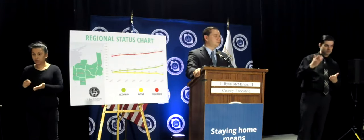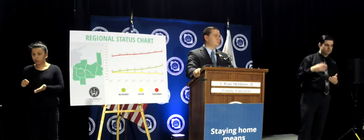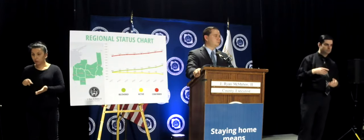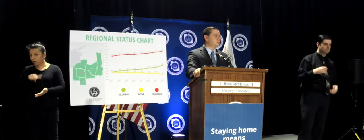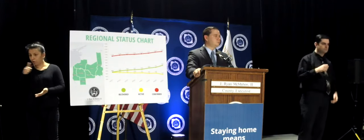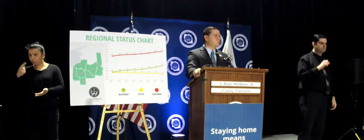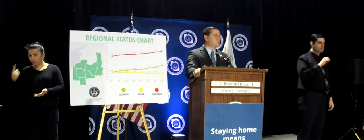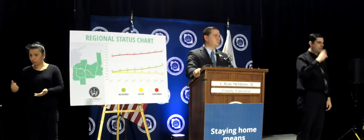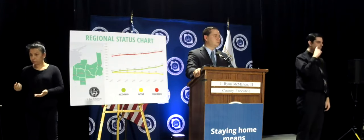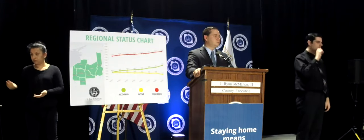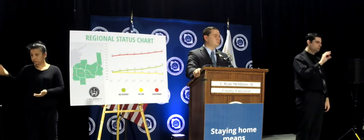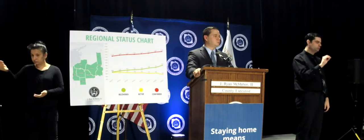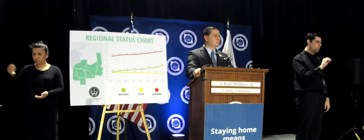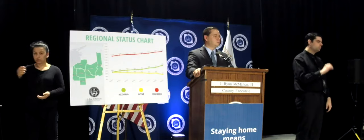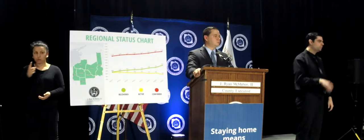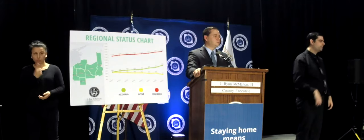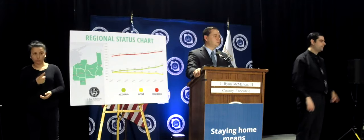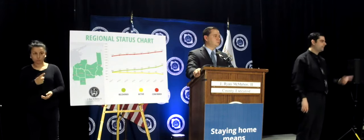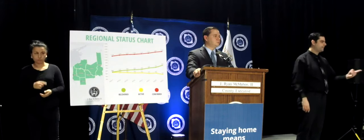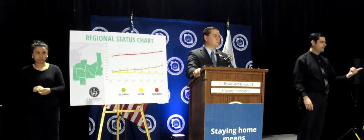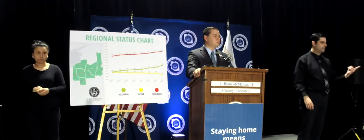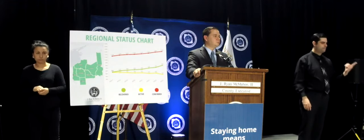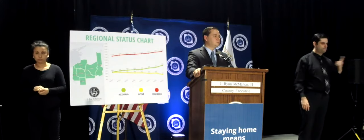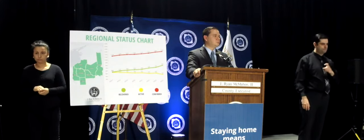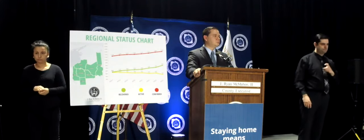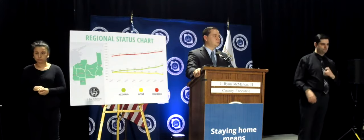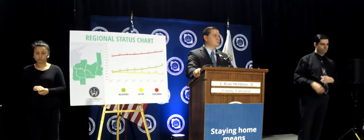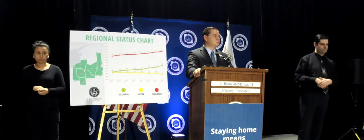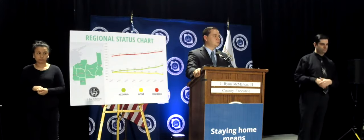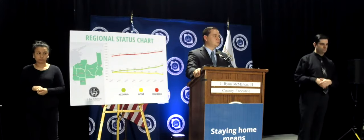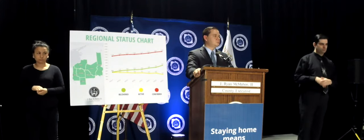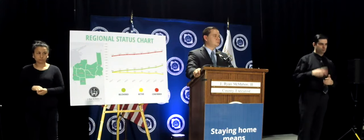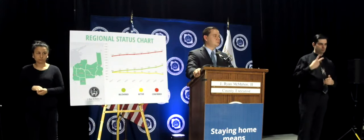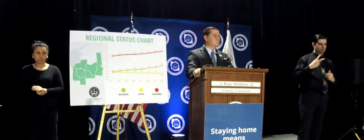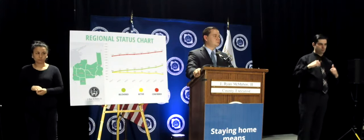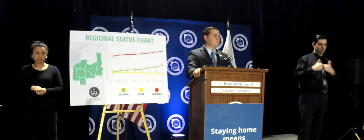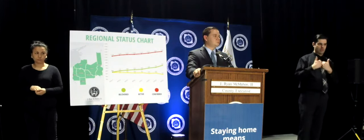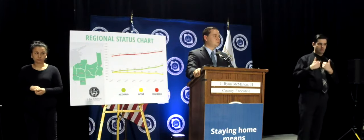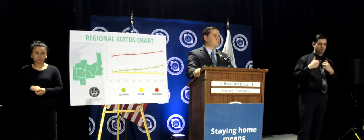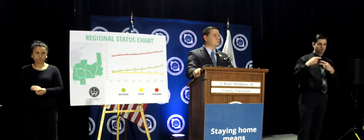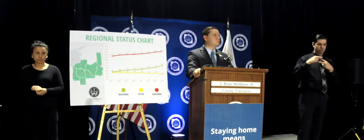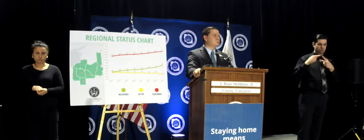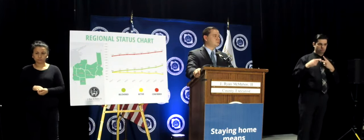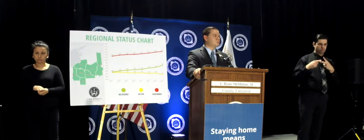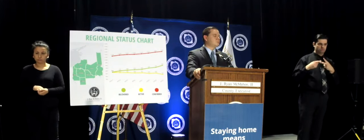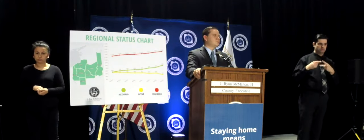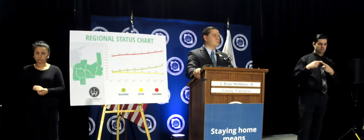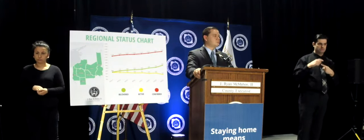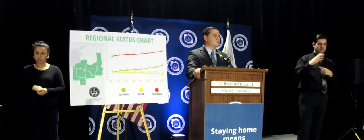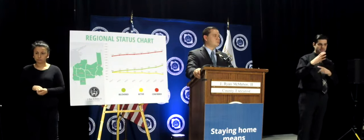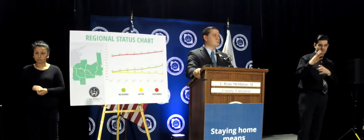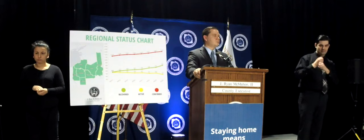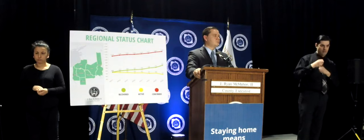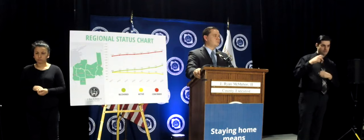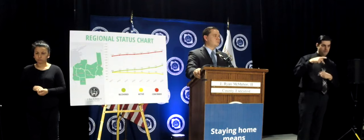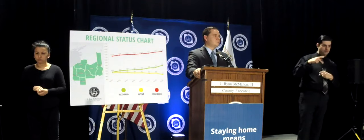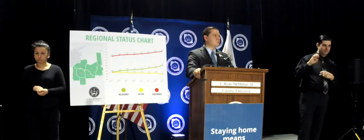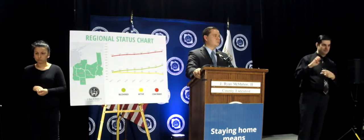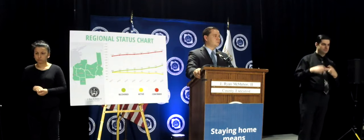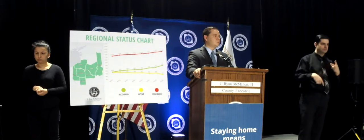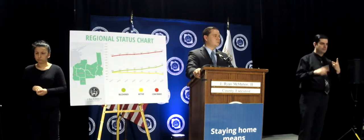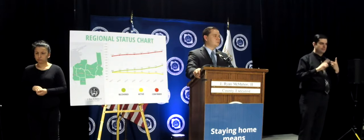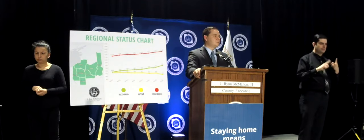Two of the challenges on the health side of that have been acquiring PPE and developing